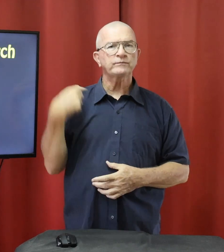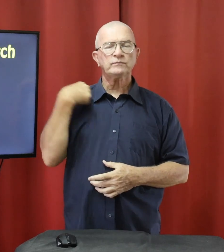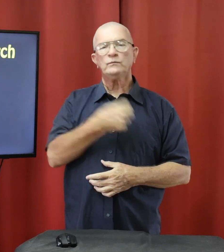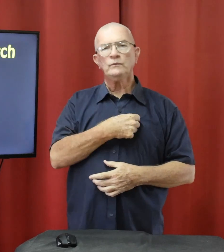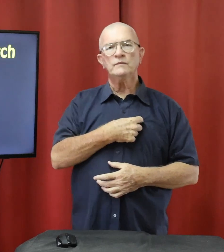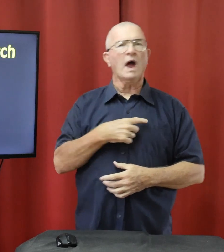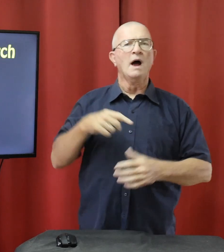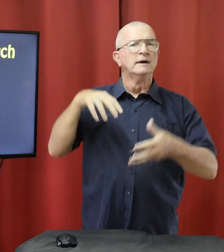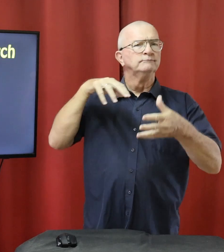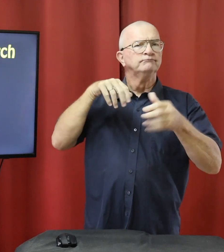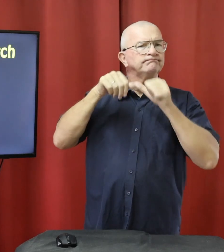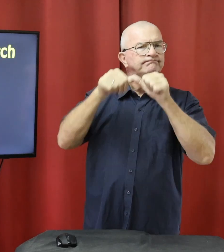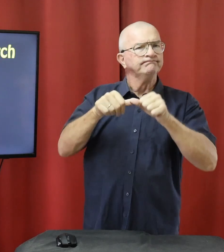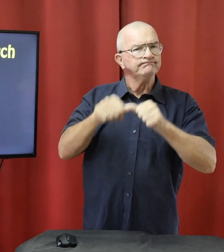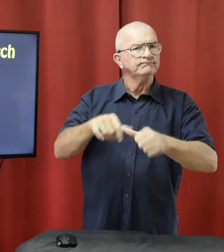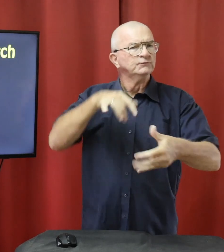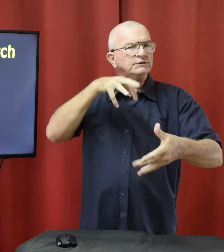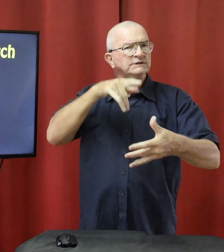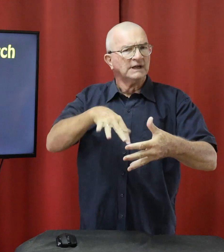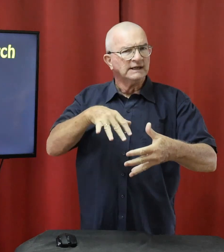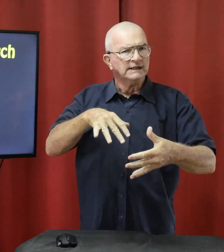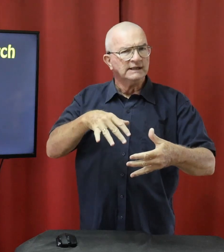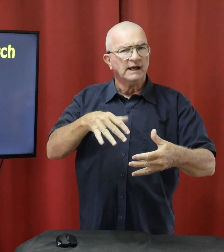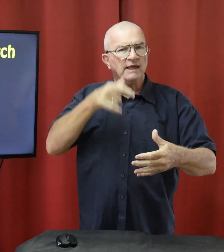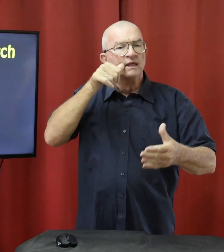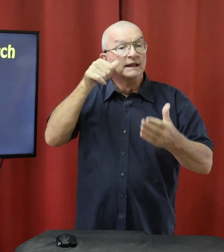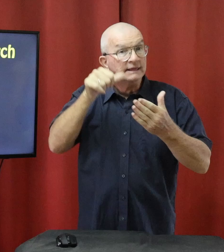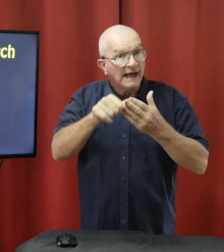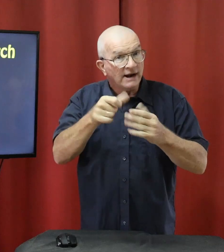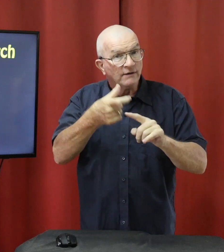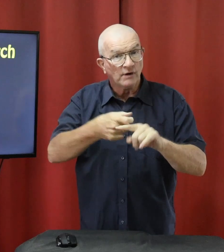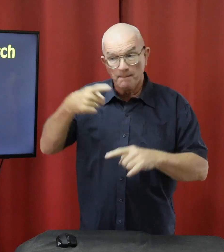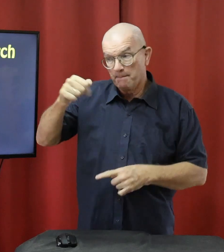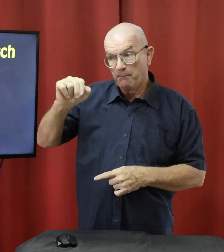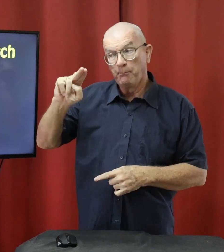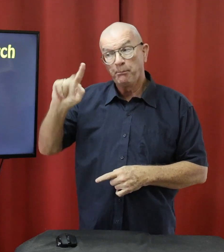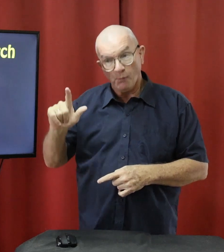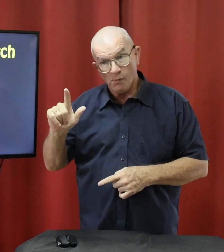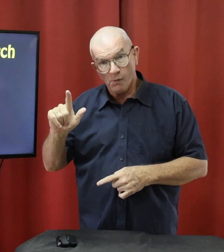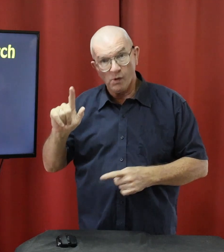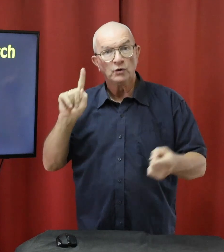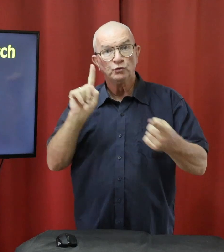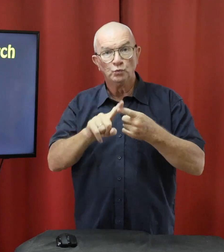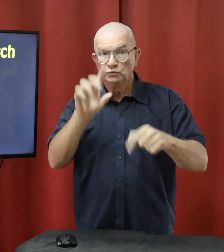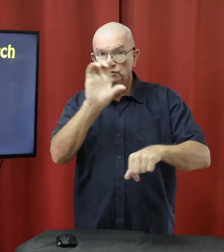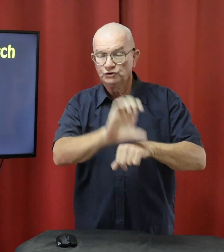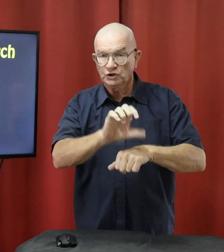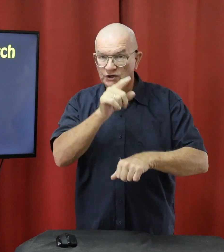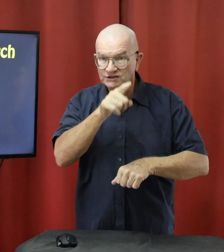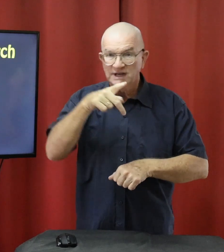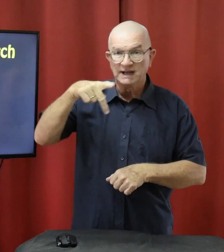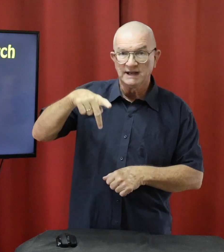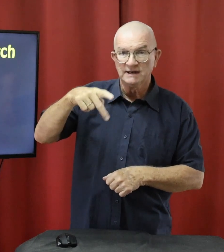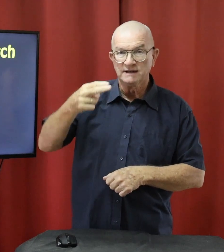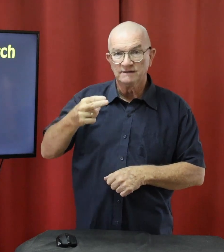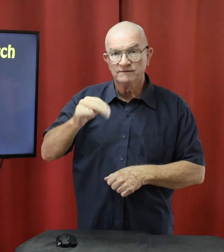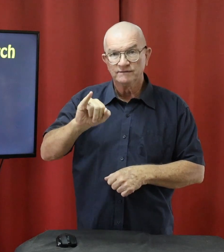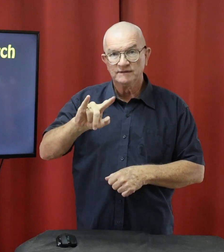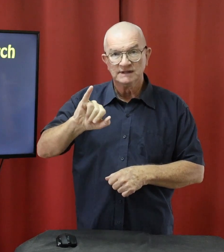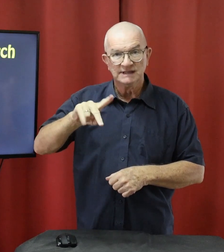Okay, we're continuing our study in the letter from Paul to the church in